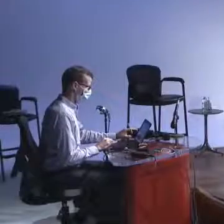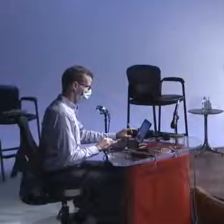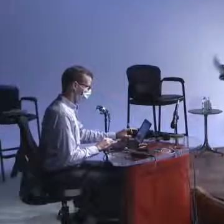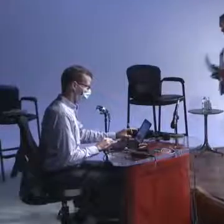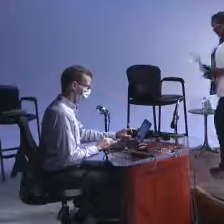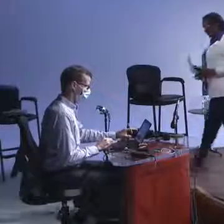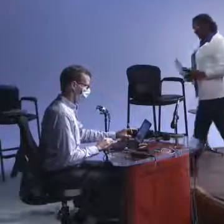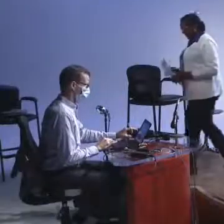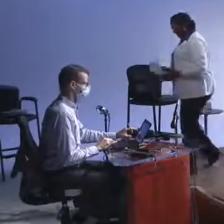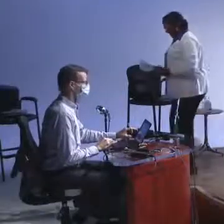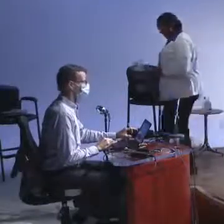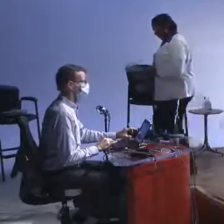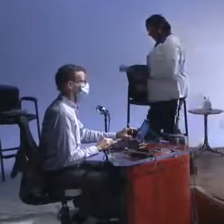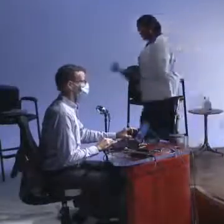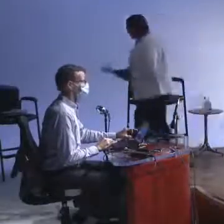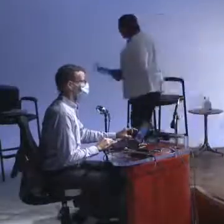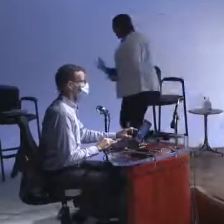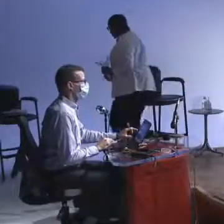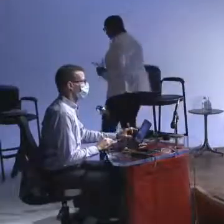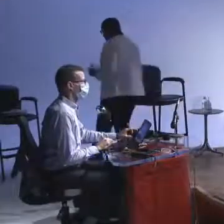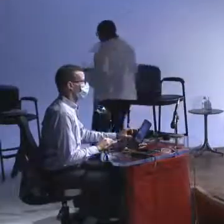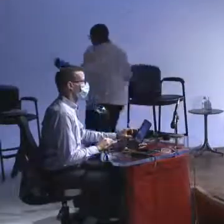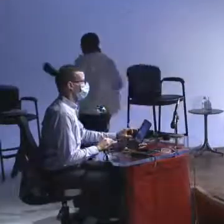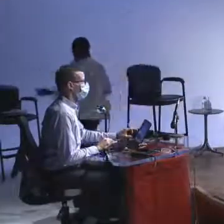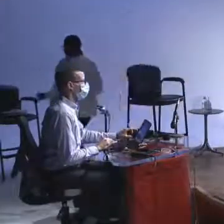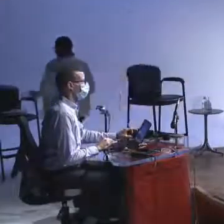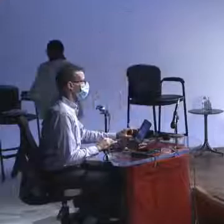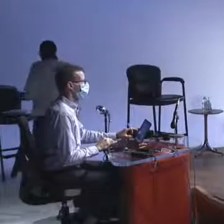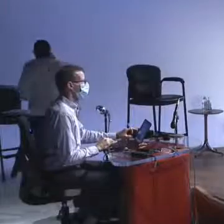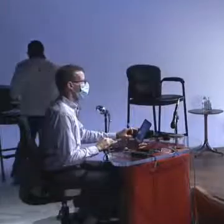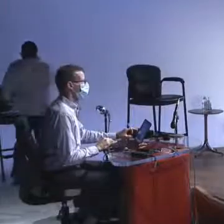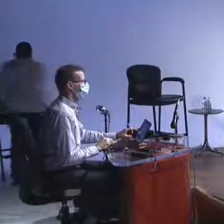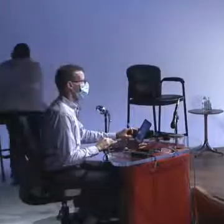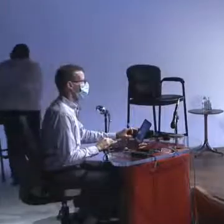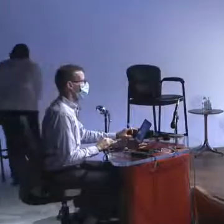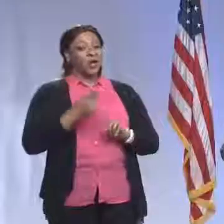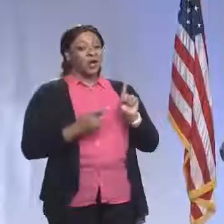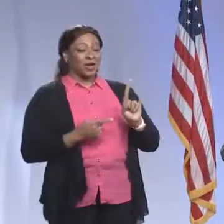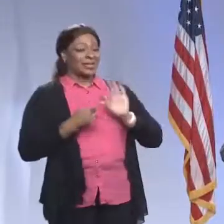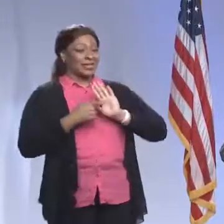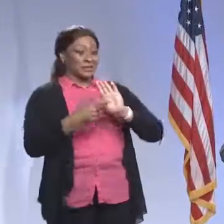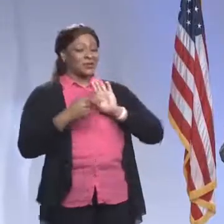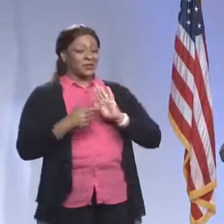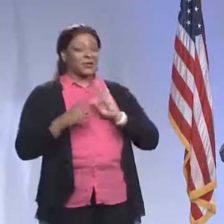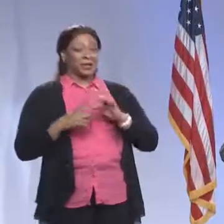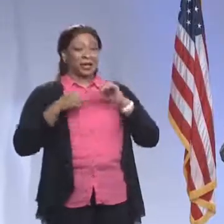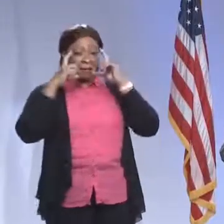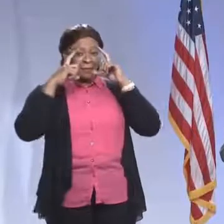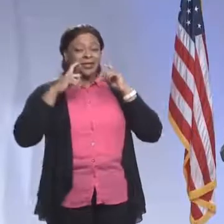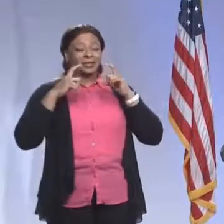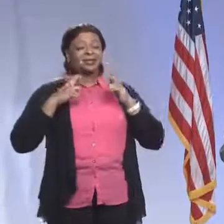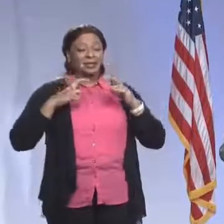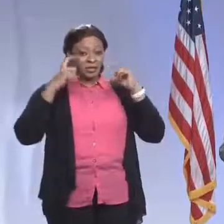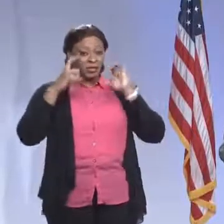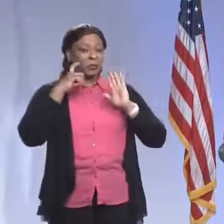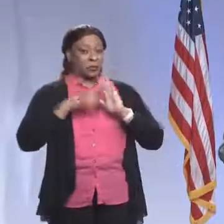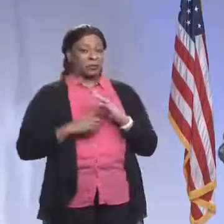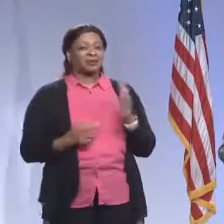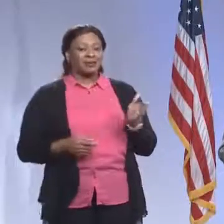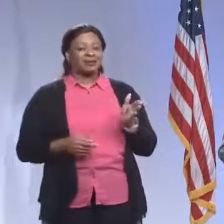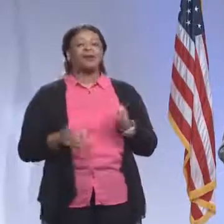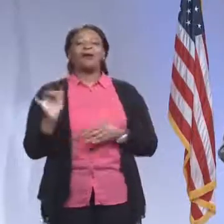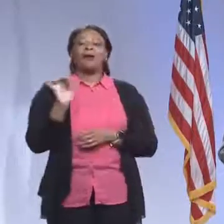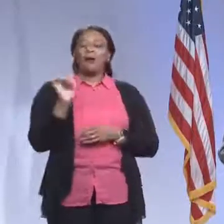Thank you, Jennifer. I'm going to add a few comments to that. I think everyone saw how I put my mask off and on. You